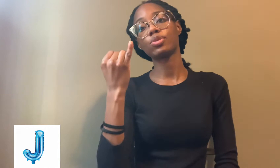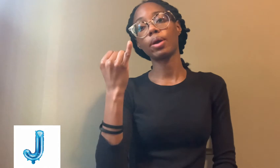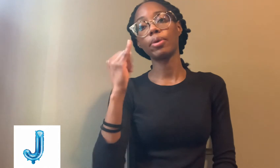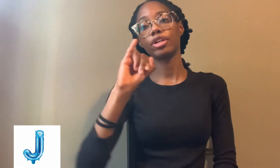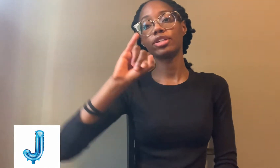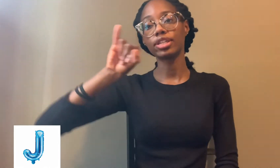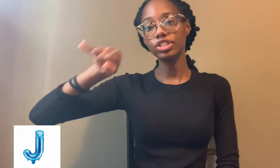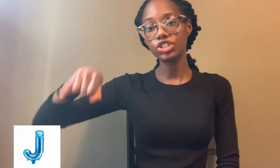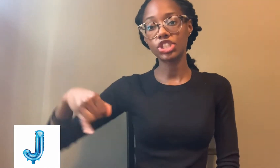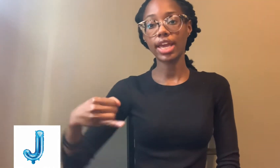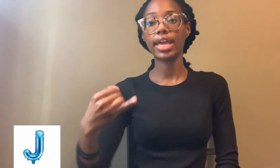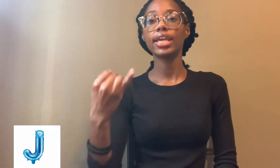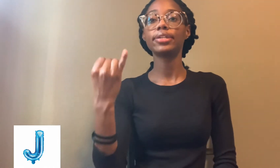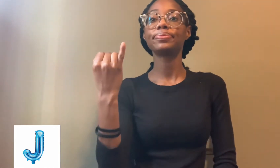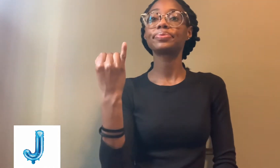when you're done. J.